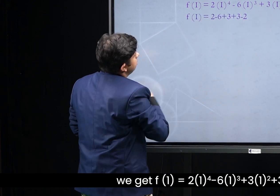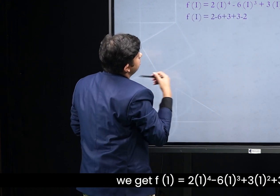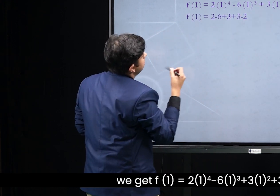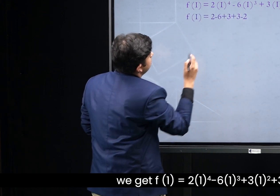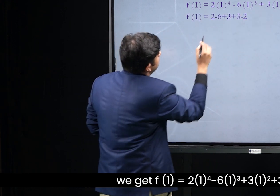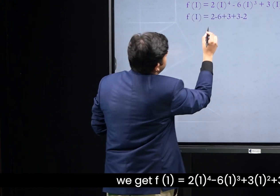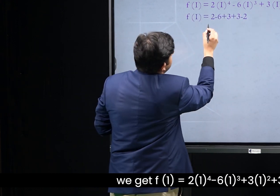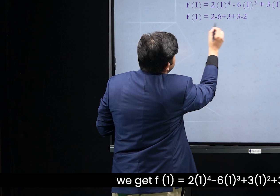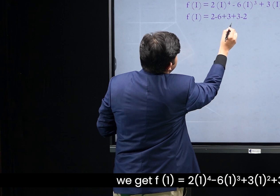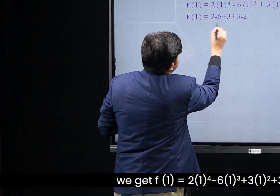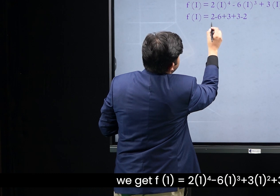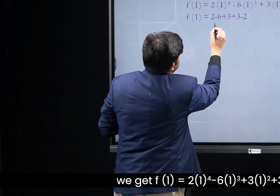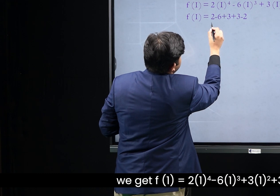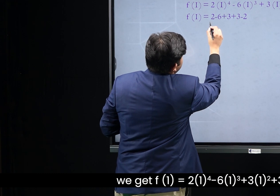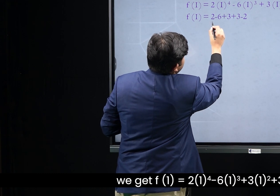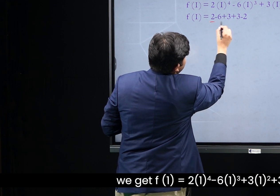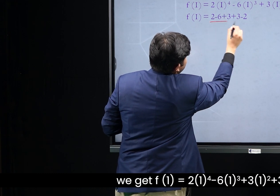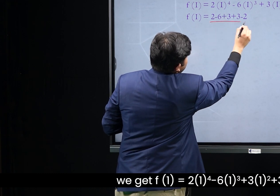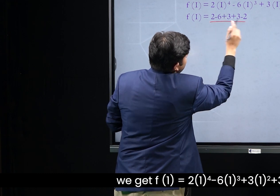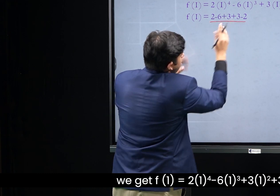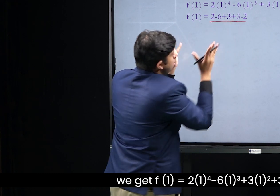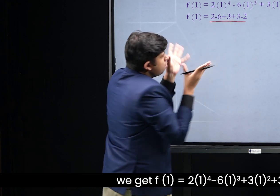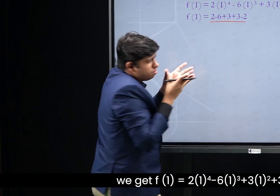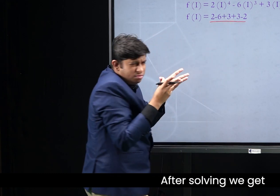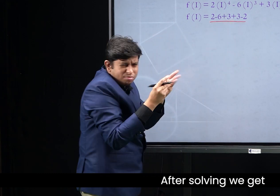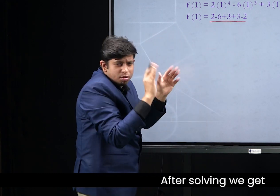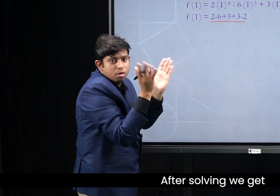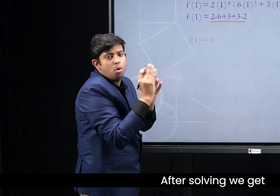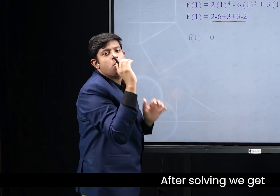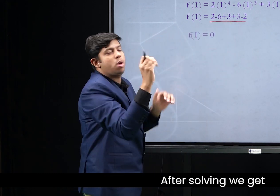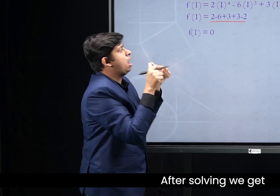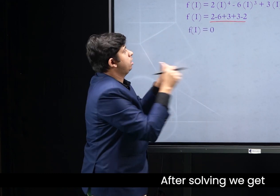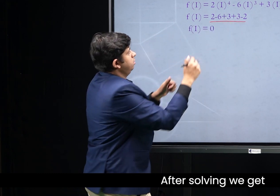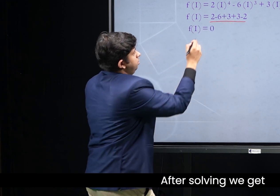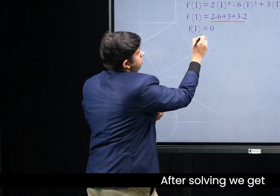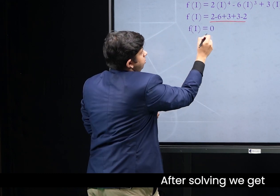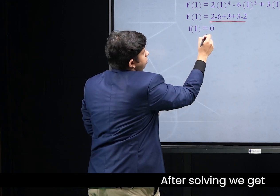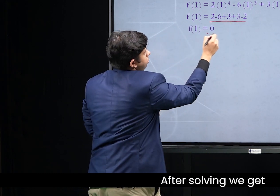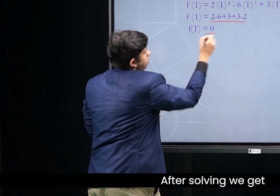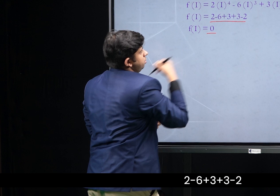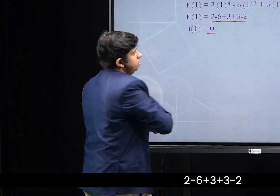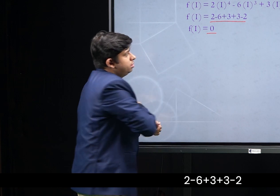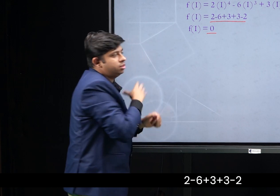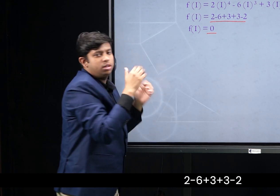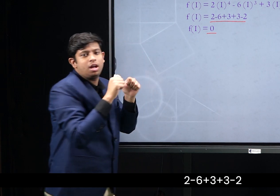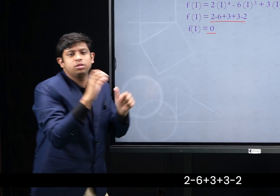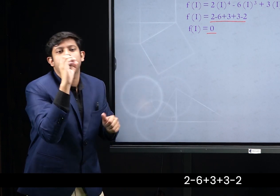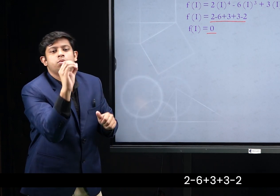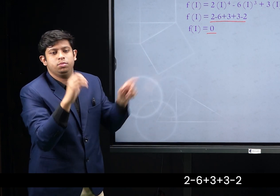plus 3 into 1 square plus 3 into 1 minus 2. After solving, we get 2 minus 6 plus 3 plus 3 minus